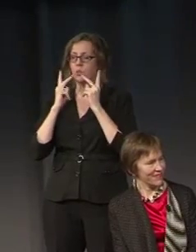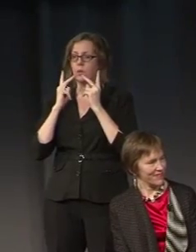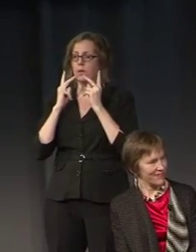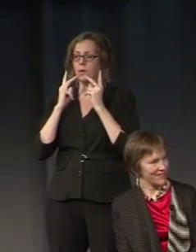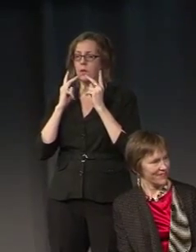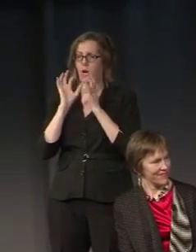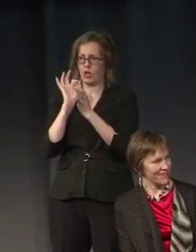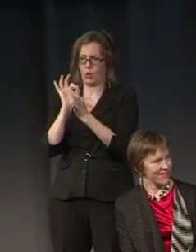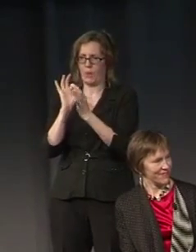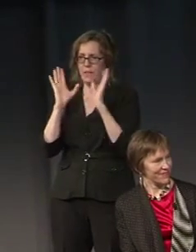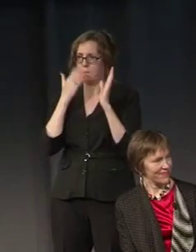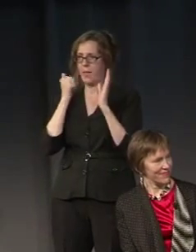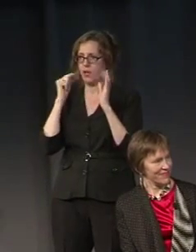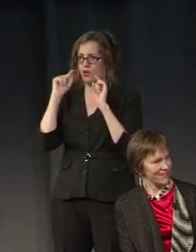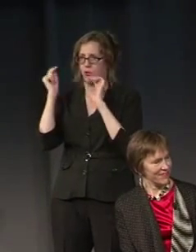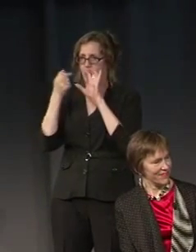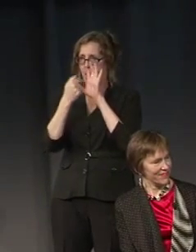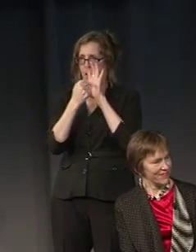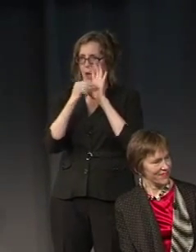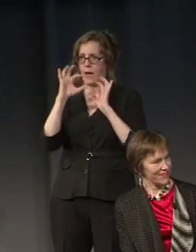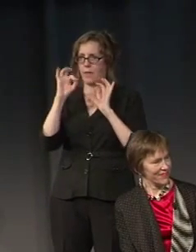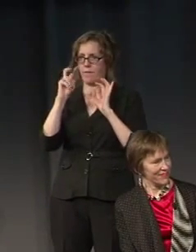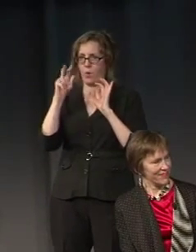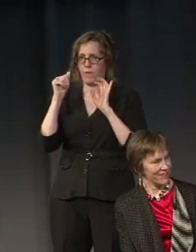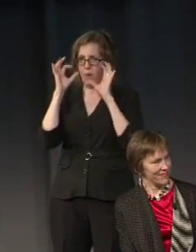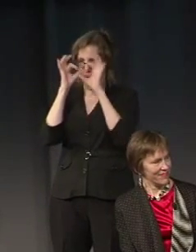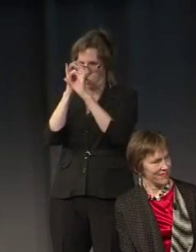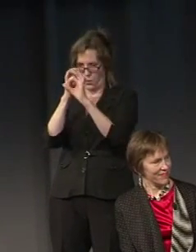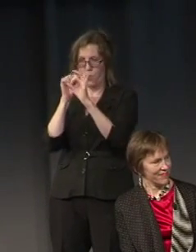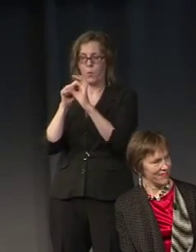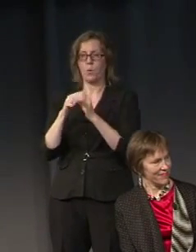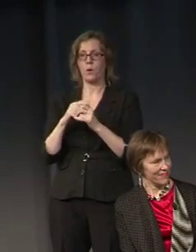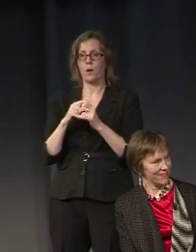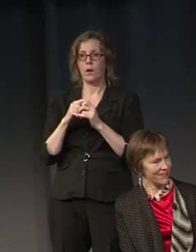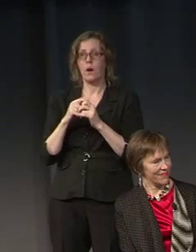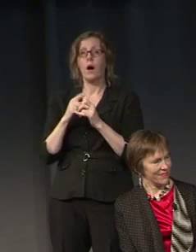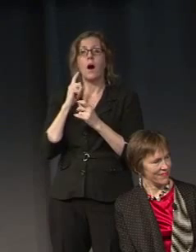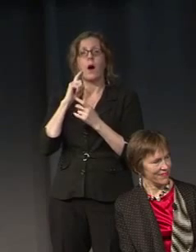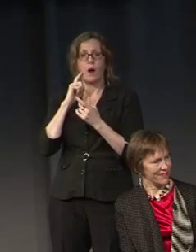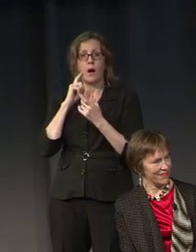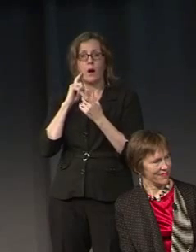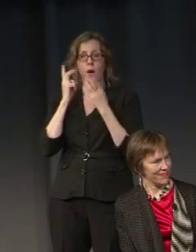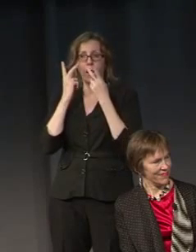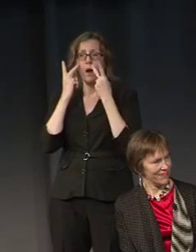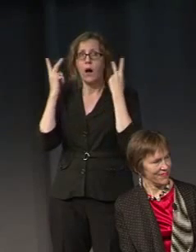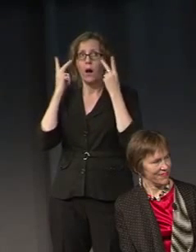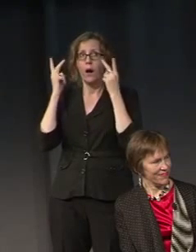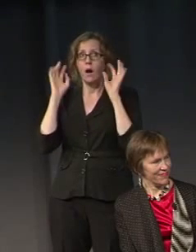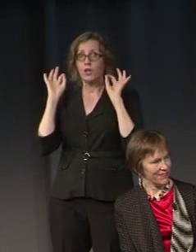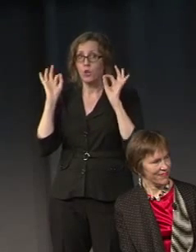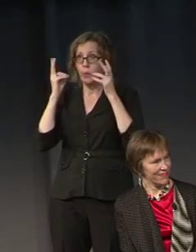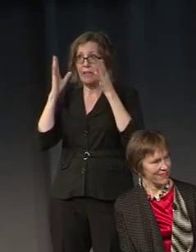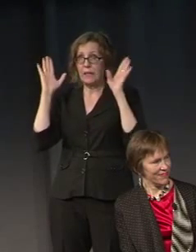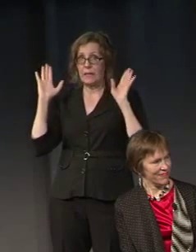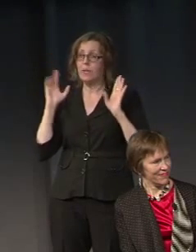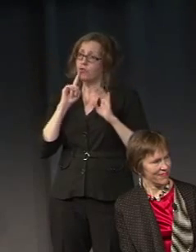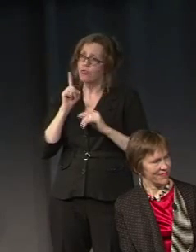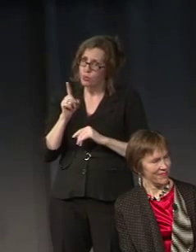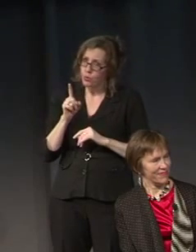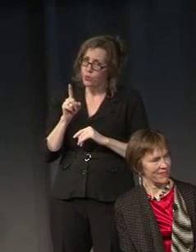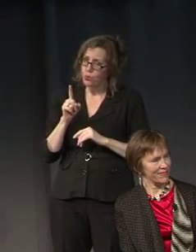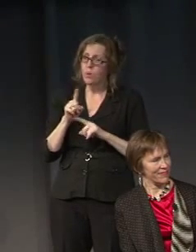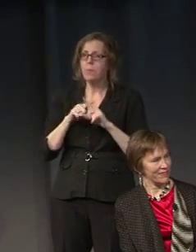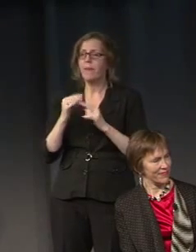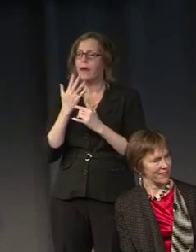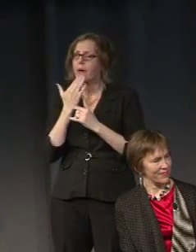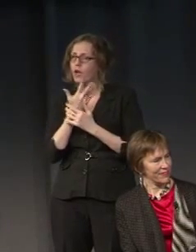move your eyes from one place to the other. The acuity difference is true. The color difference is actually contentious. So people